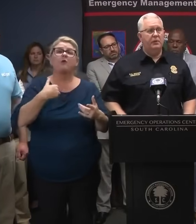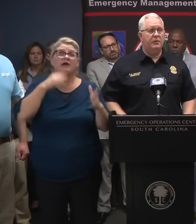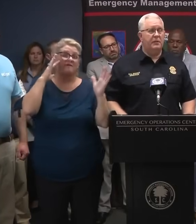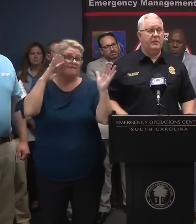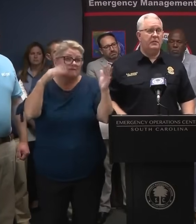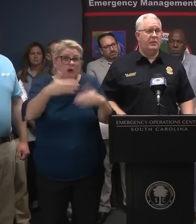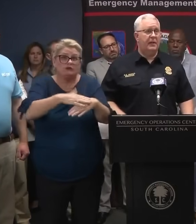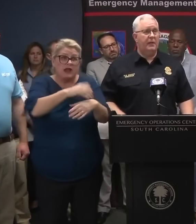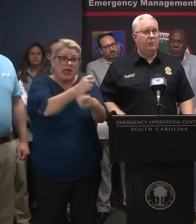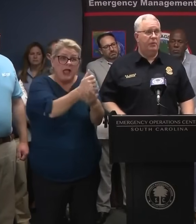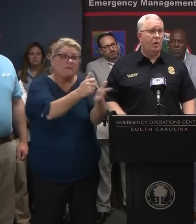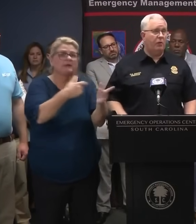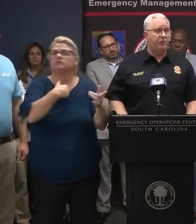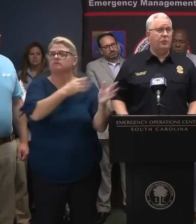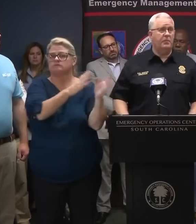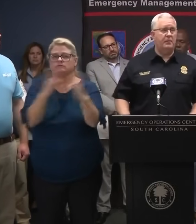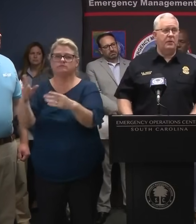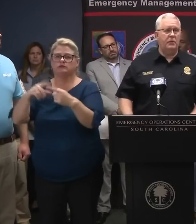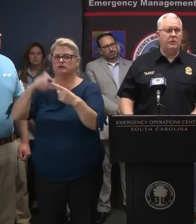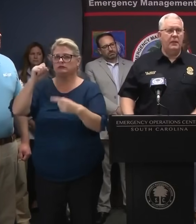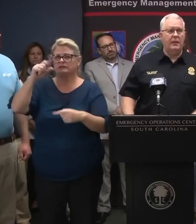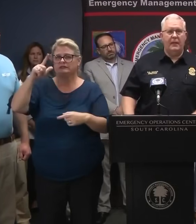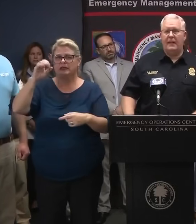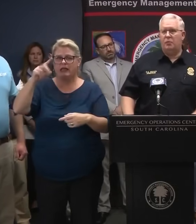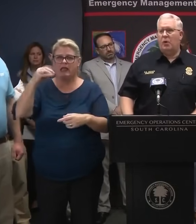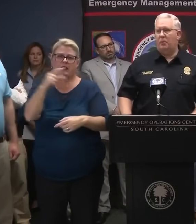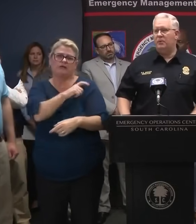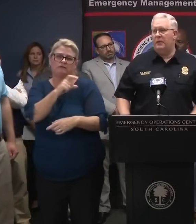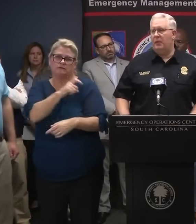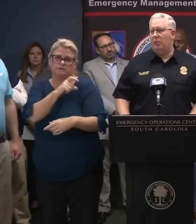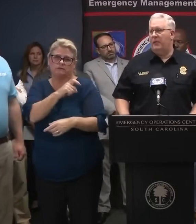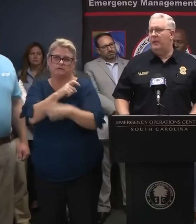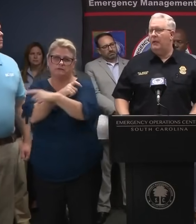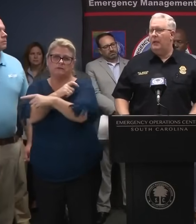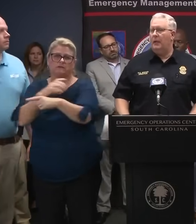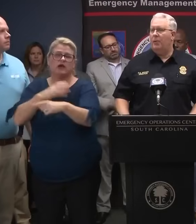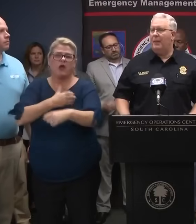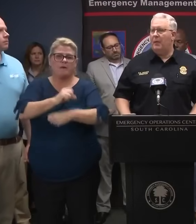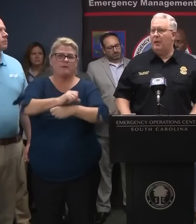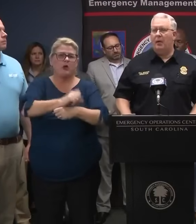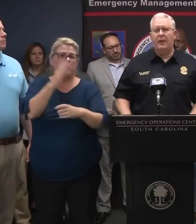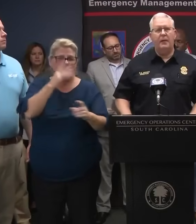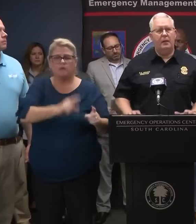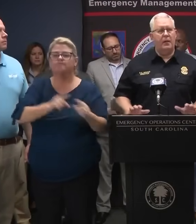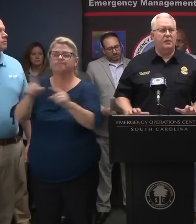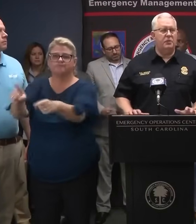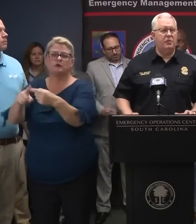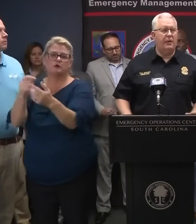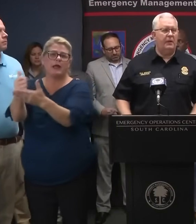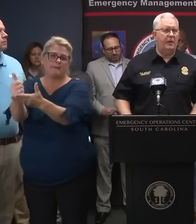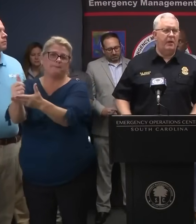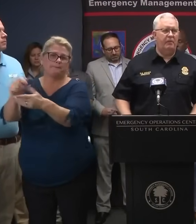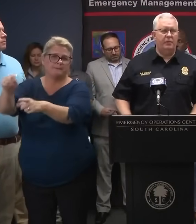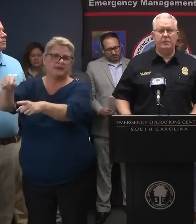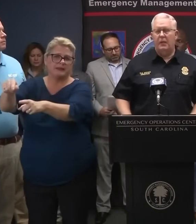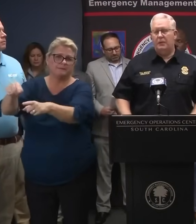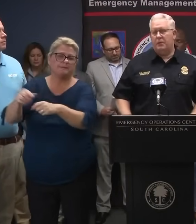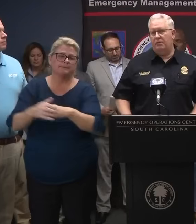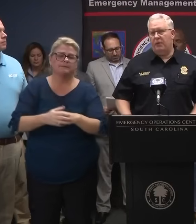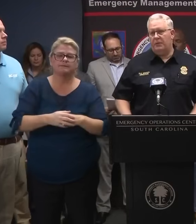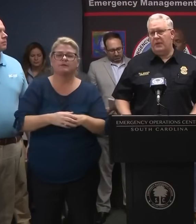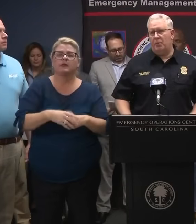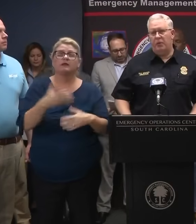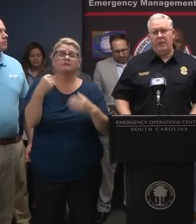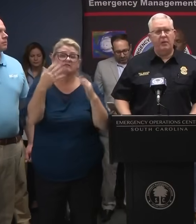effort to assisting SLED with law enforcement missions, and that's where our personnel will be primarily concentrating in their efforts.